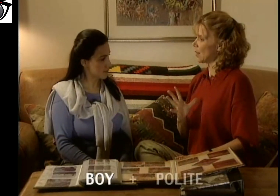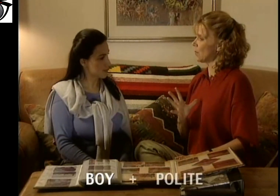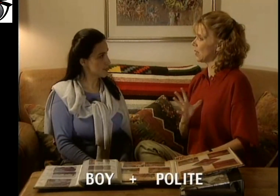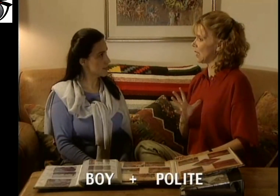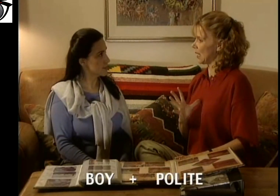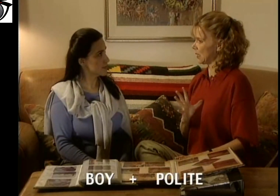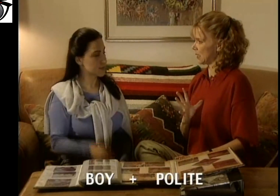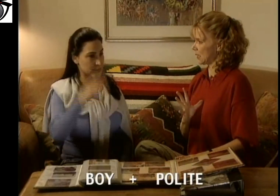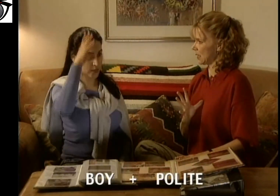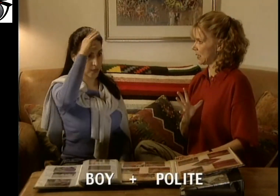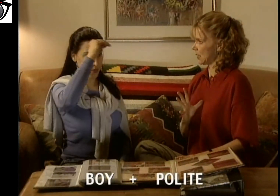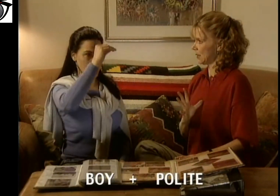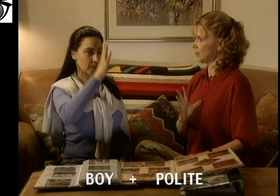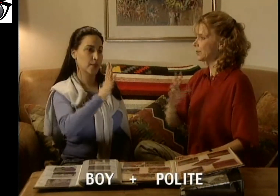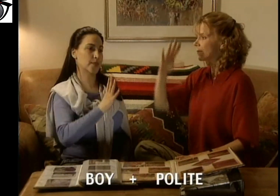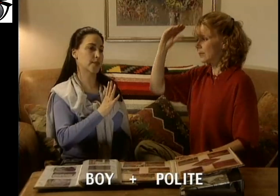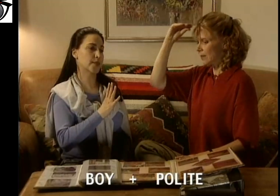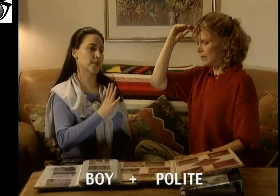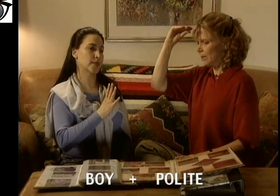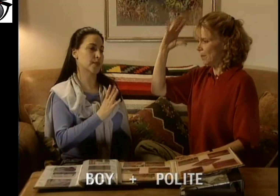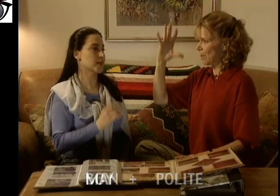chest to sign polite.